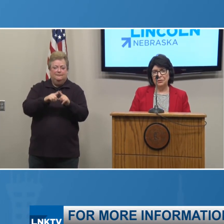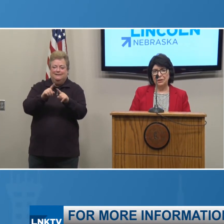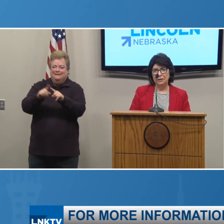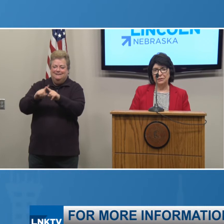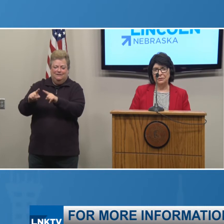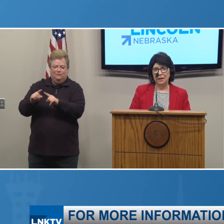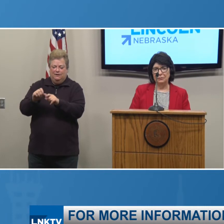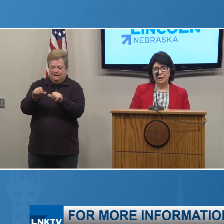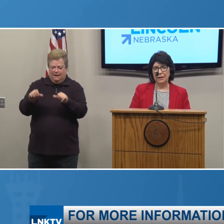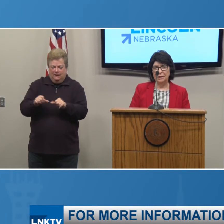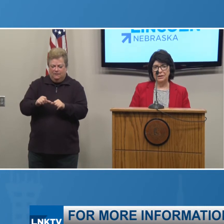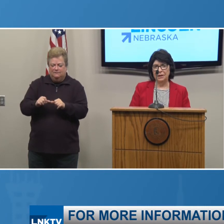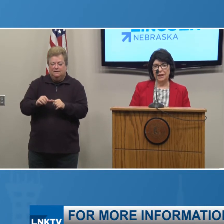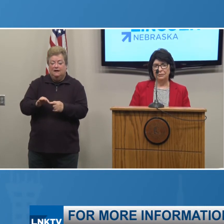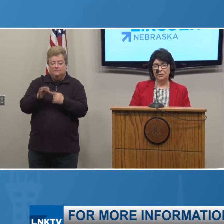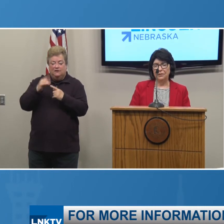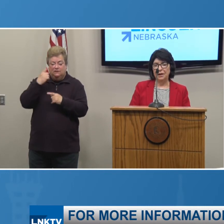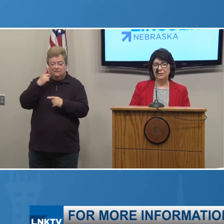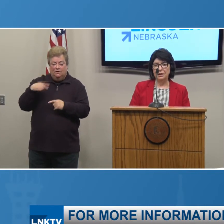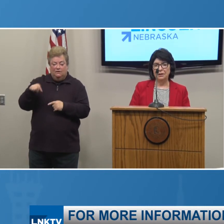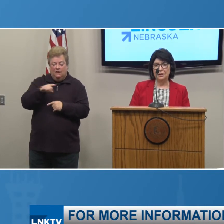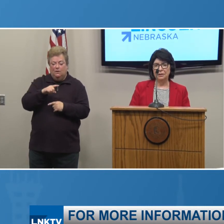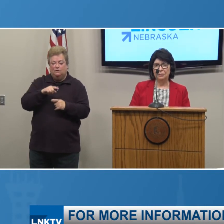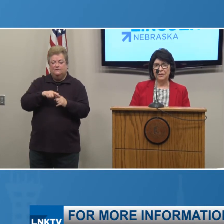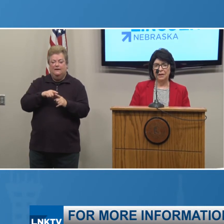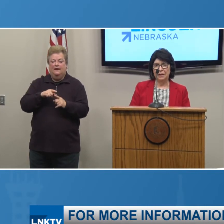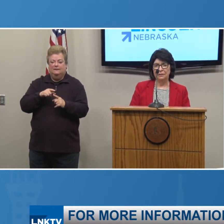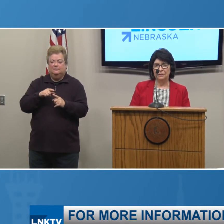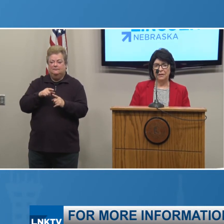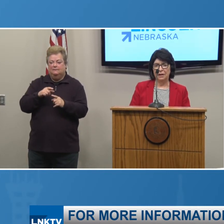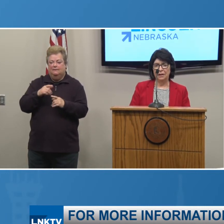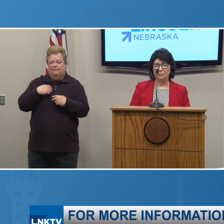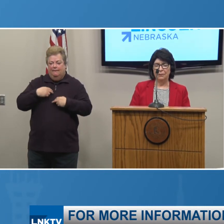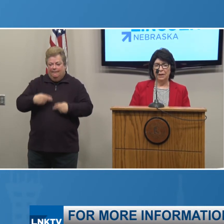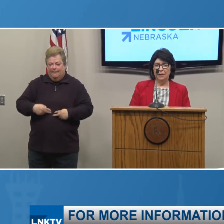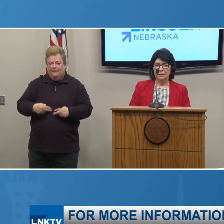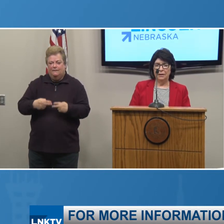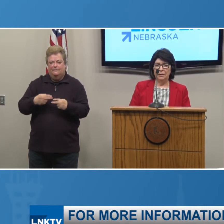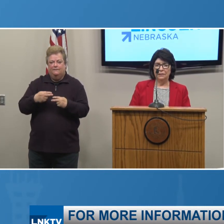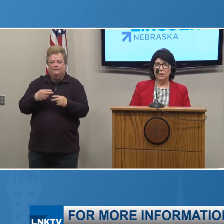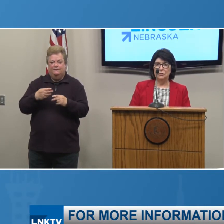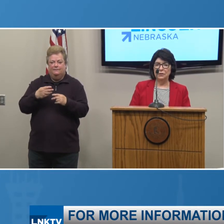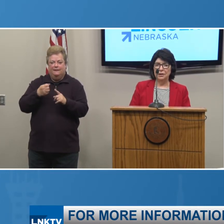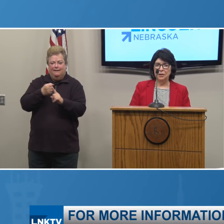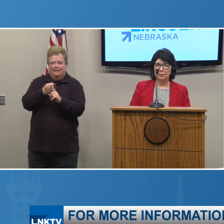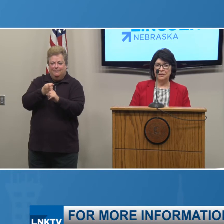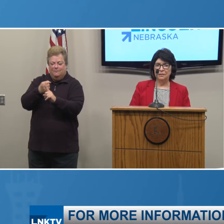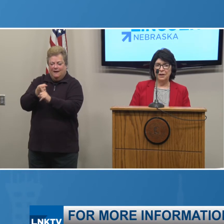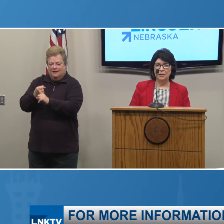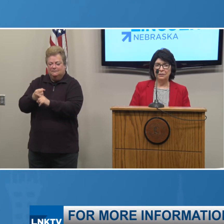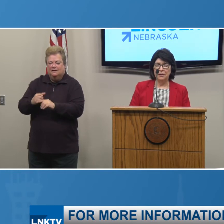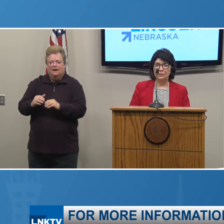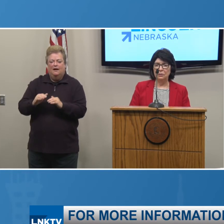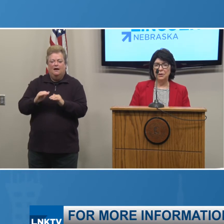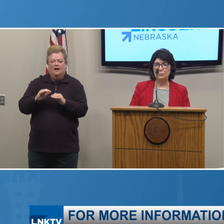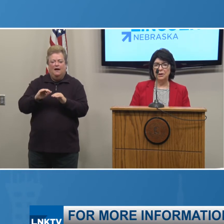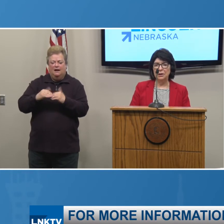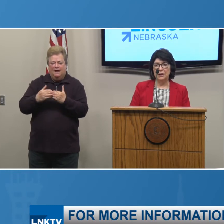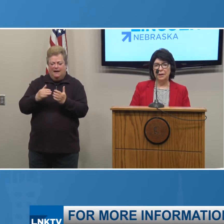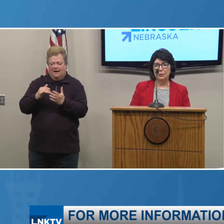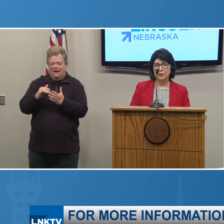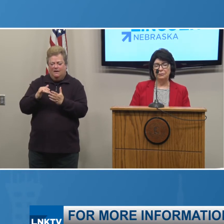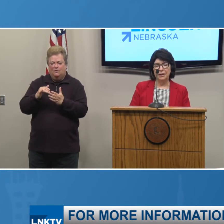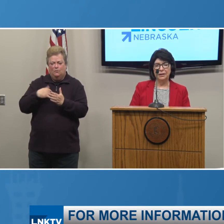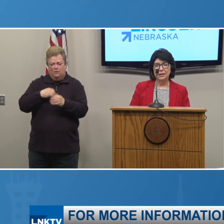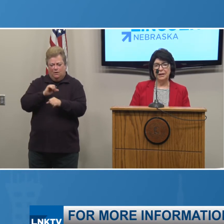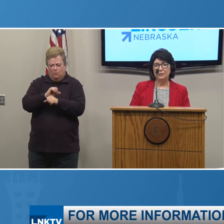areas, especially those that relate to adverse health outcomes and the social determinants of health. And so we've